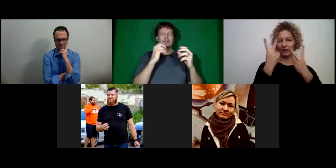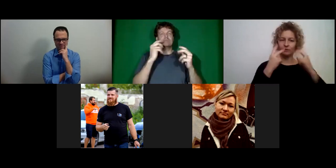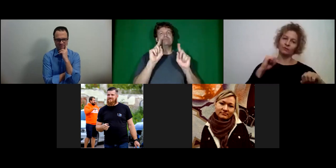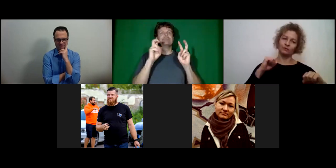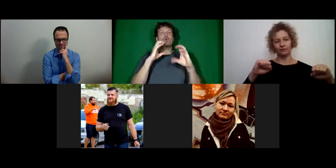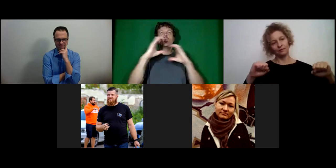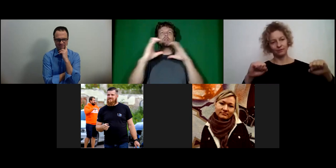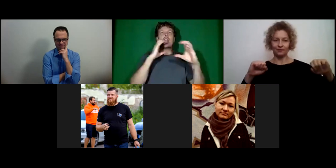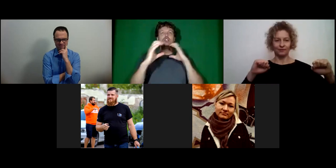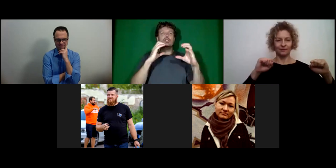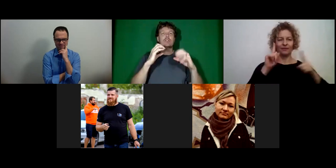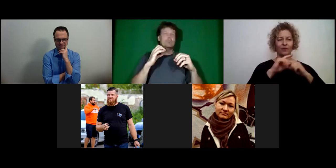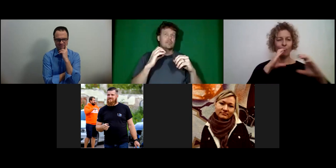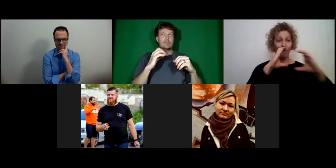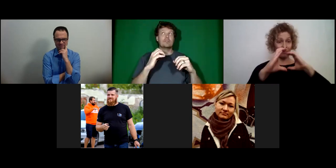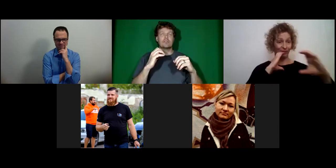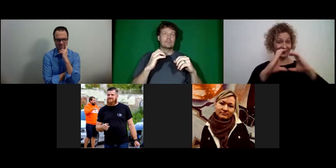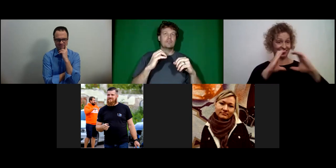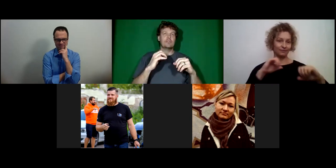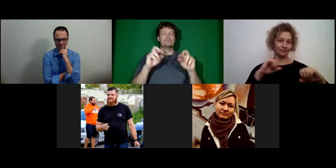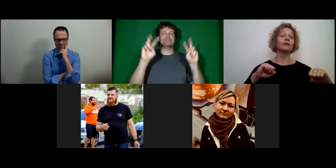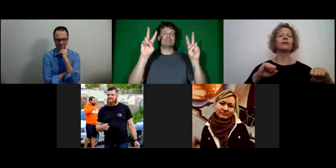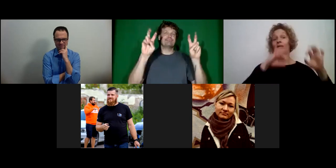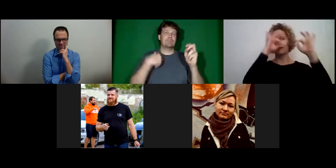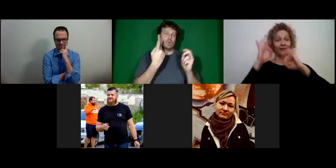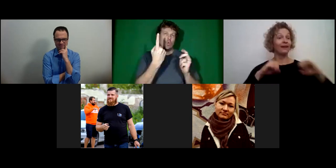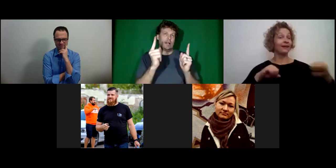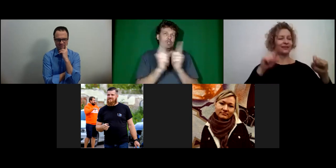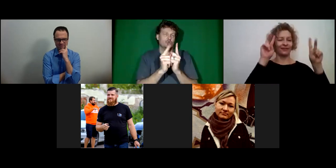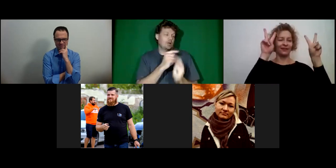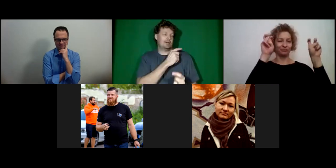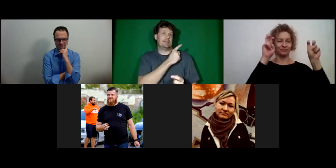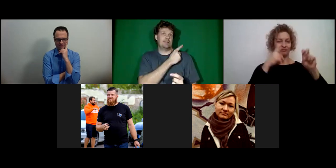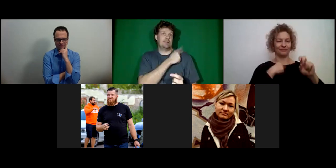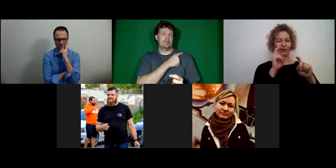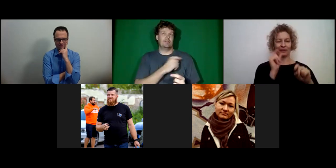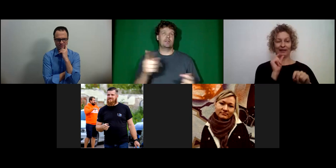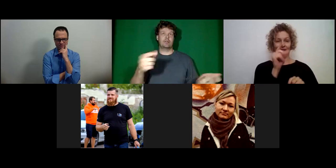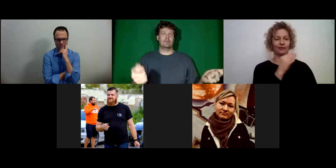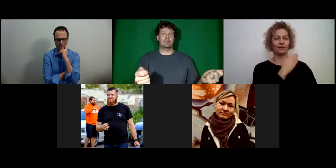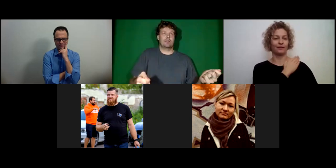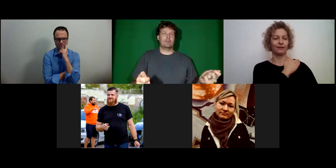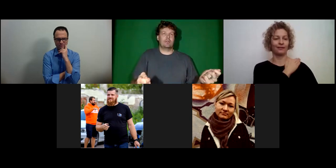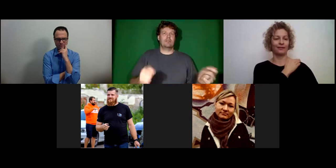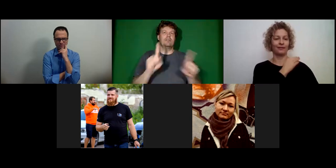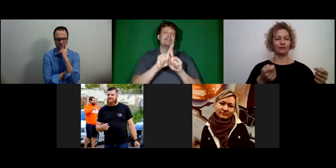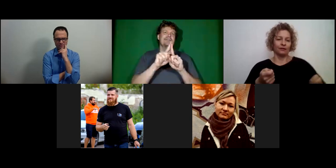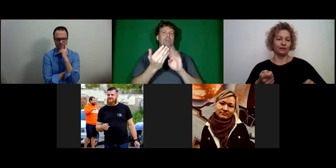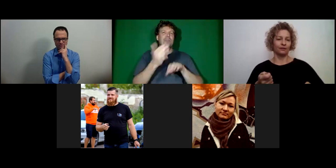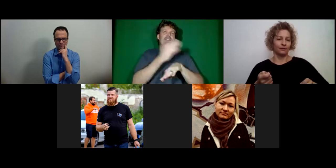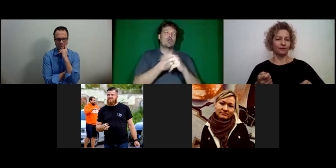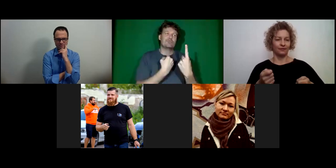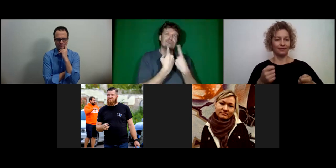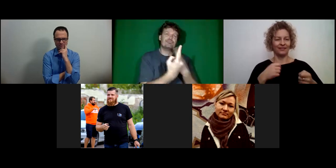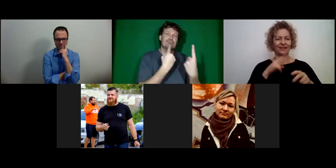she would, and give me visual cues. So she would actually translate the music, if you will. So one example is she